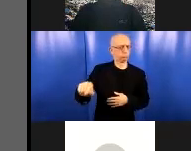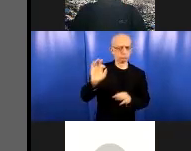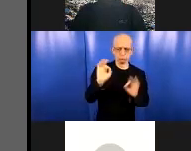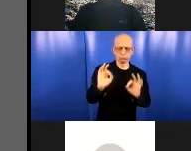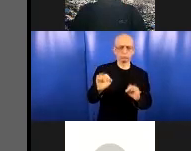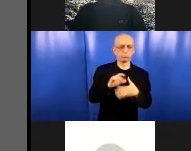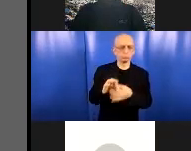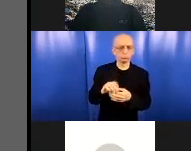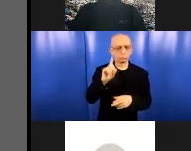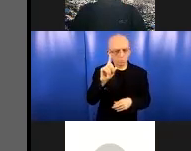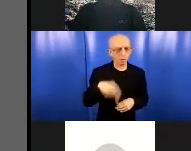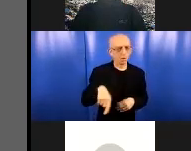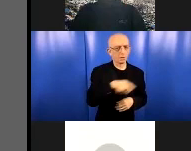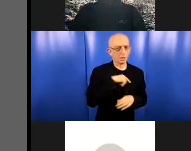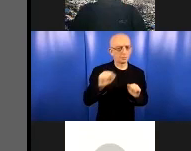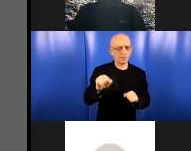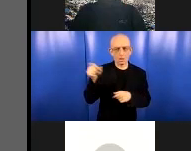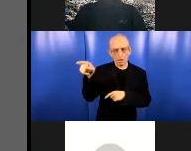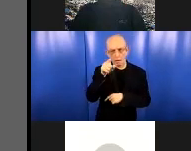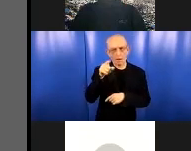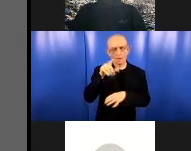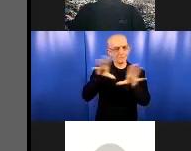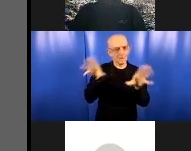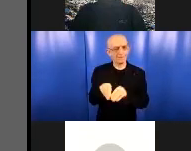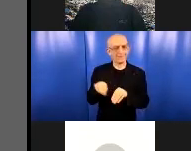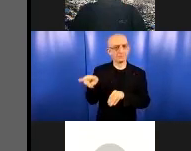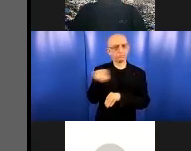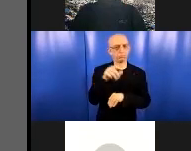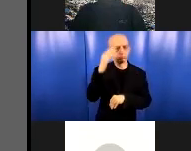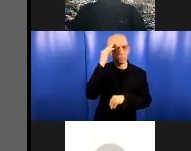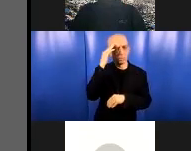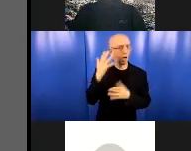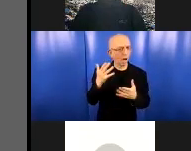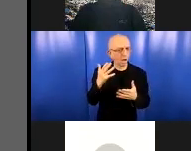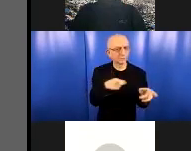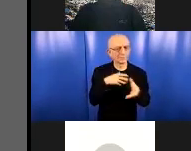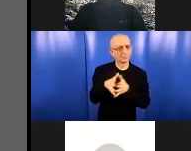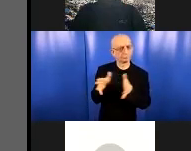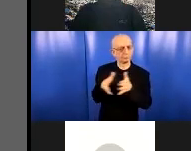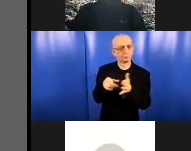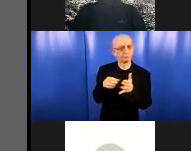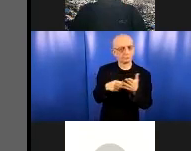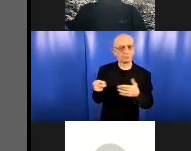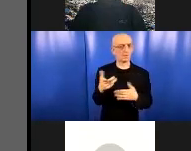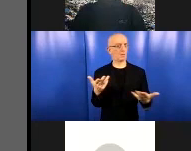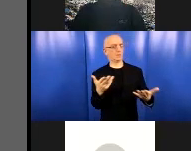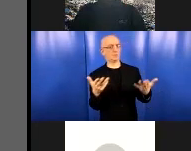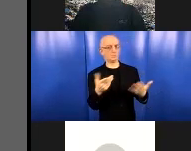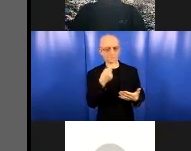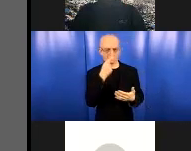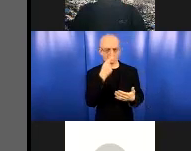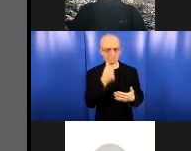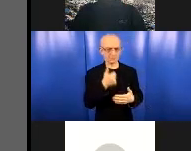know, education's taking place in the home. There is sort of nobody else there a lot of the time. So I